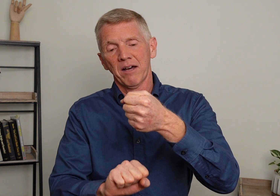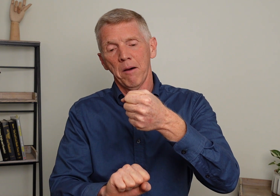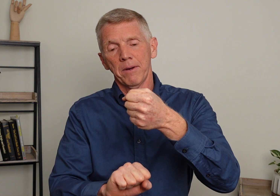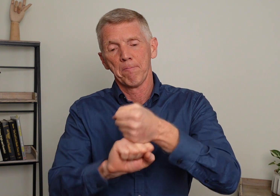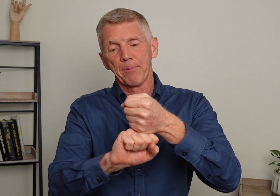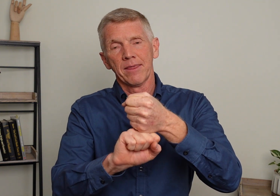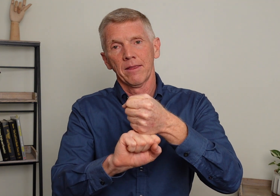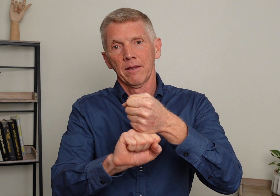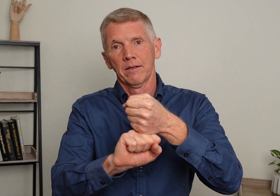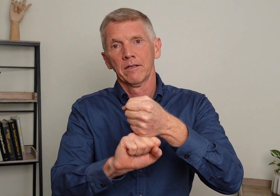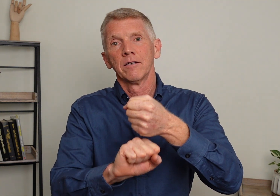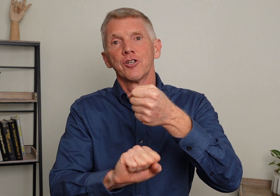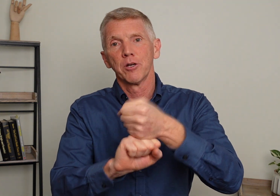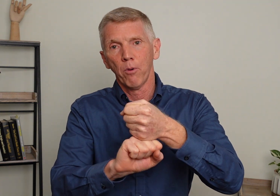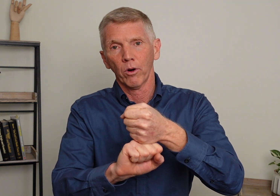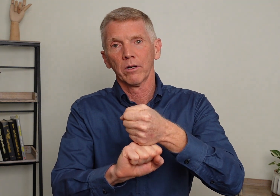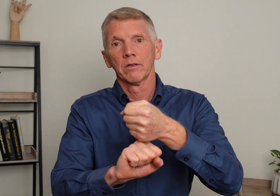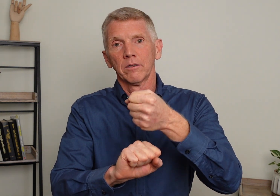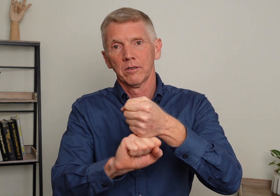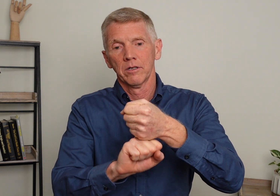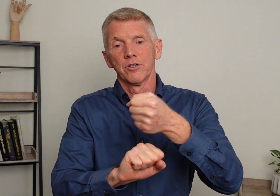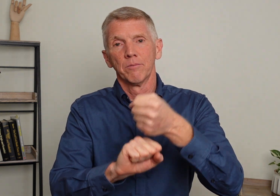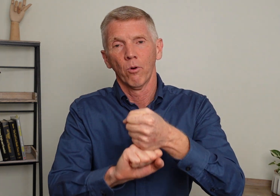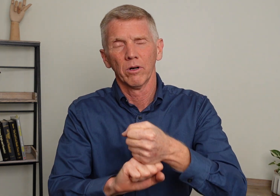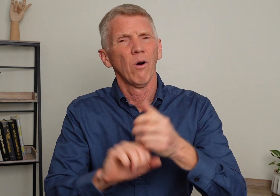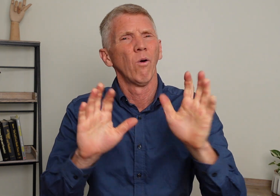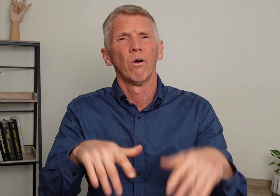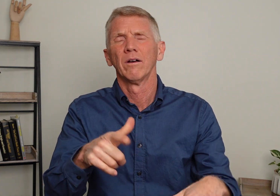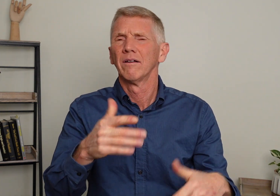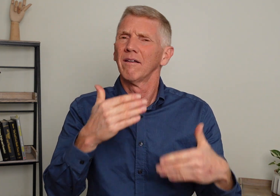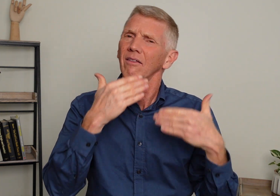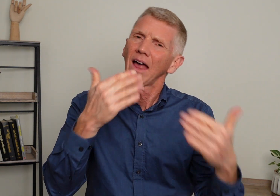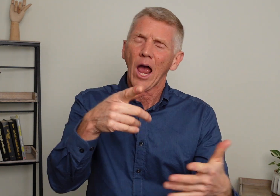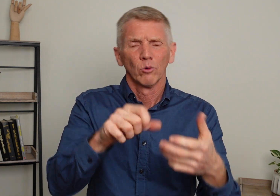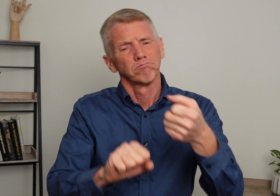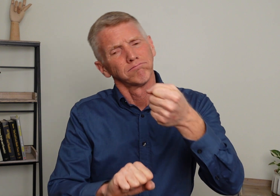up and support. Support. Oh.